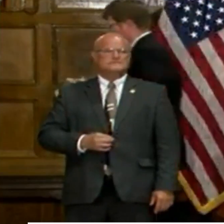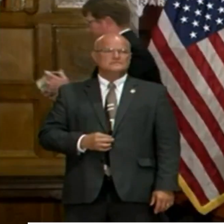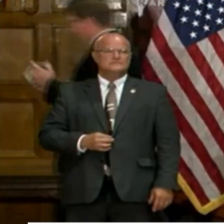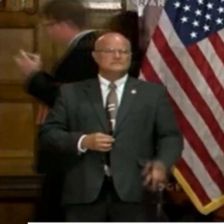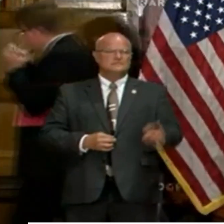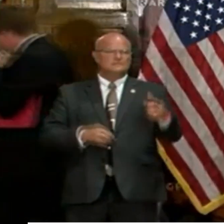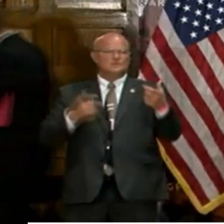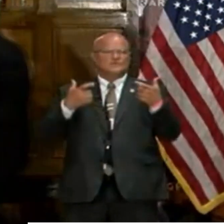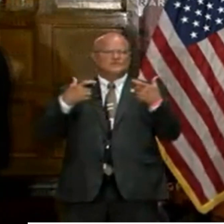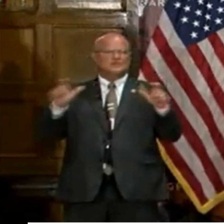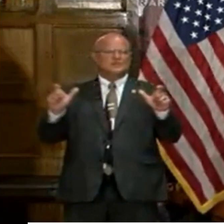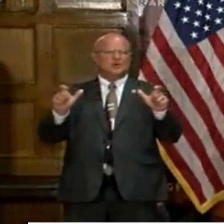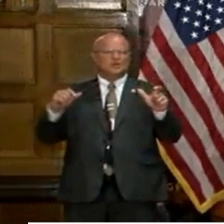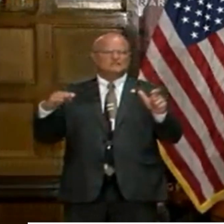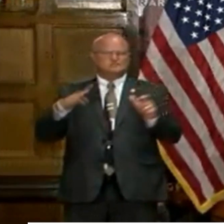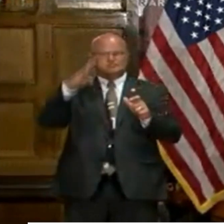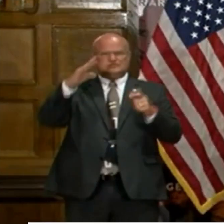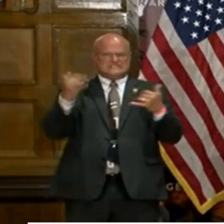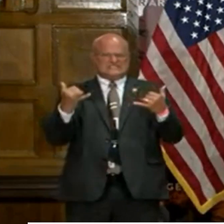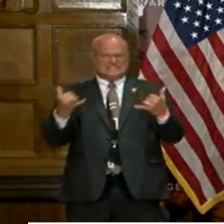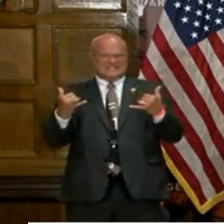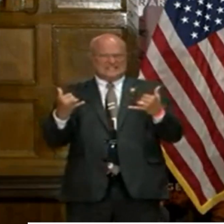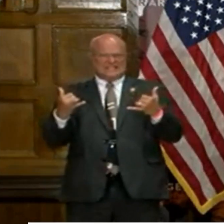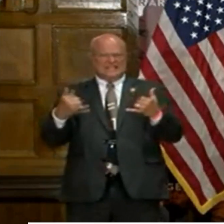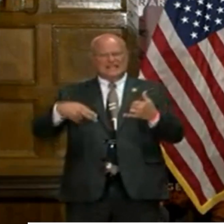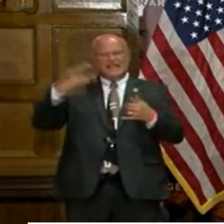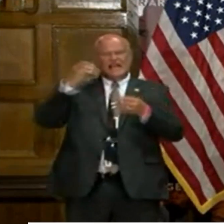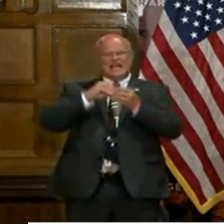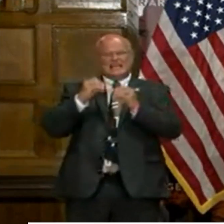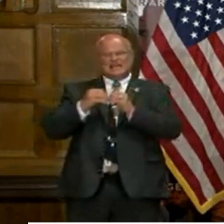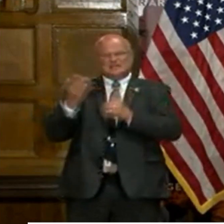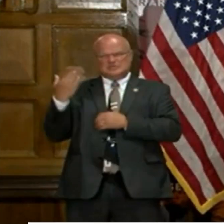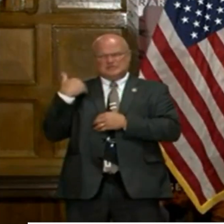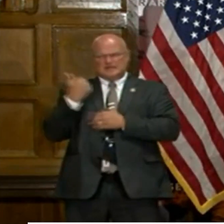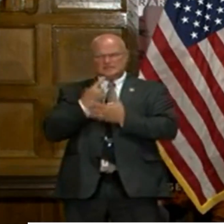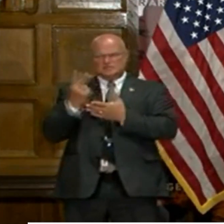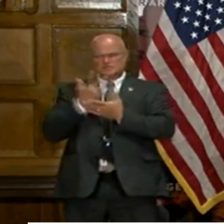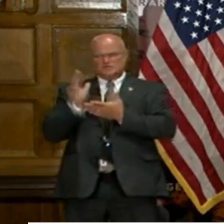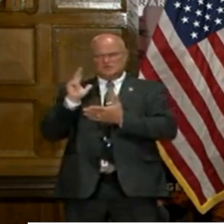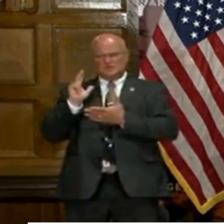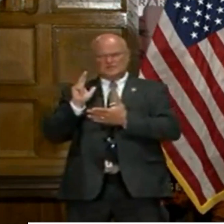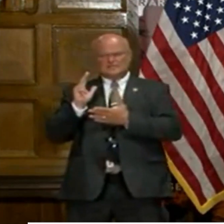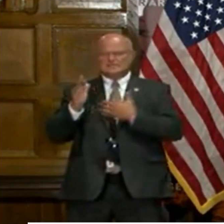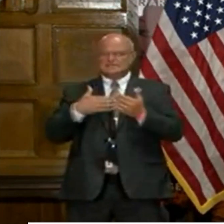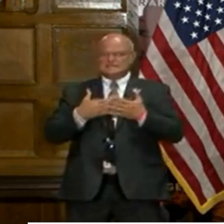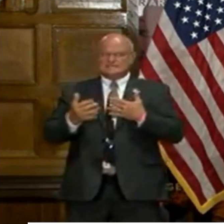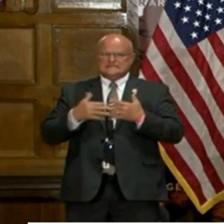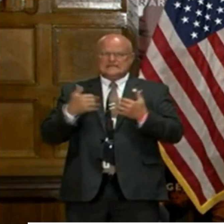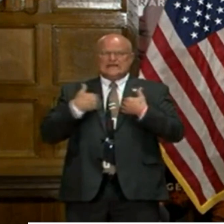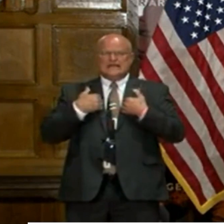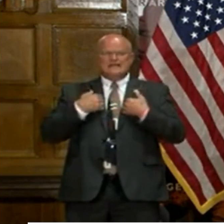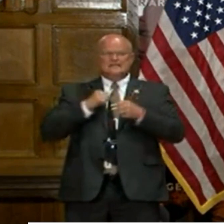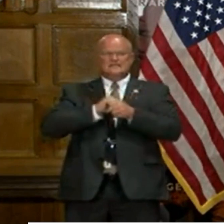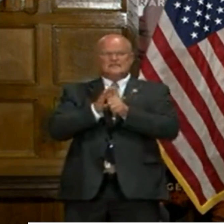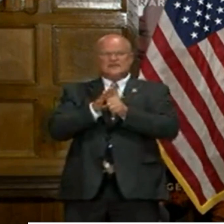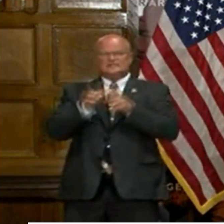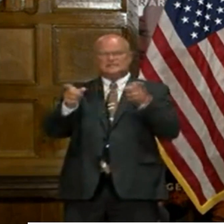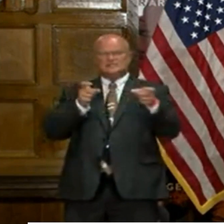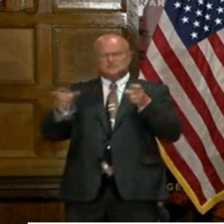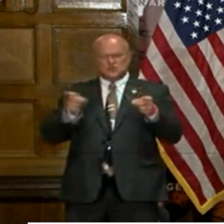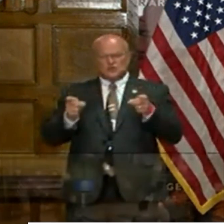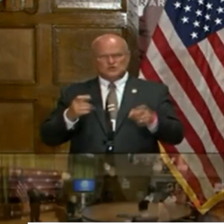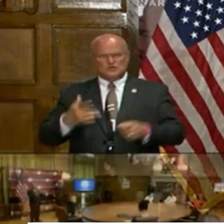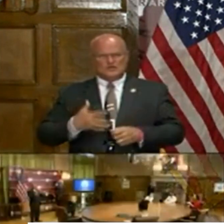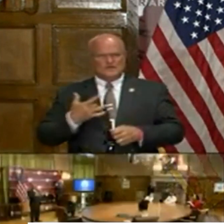With the large spike today and just generally high numbers over the past couple weeks, despite efforts to get the virus under control, do you get the